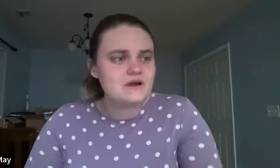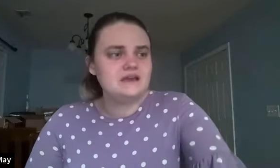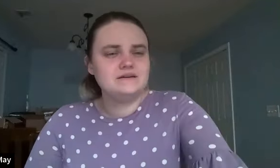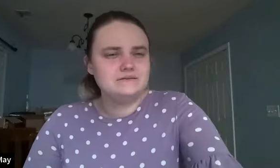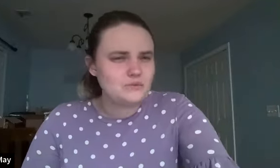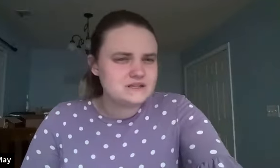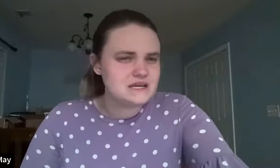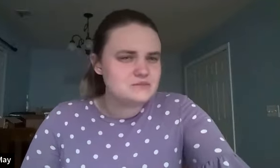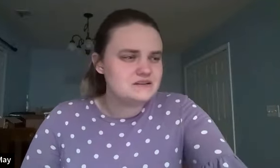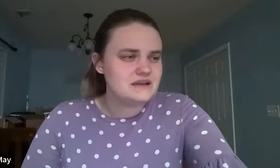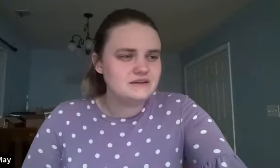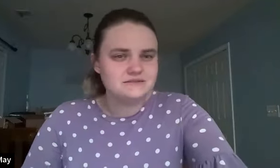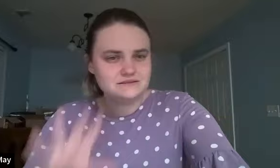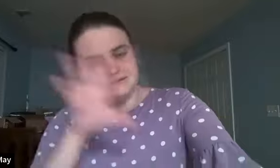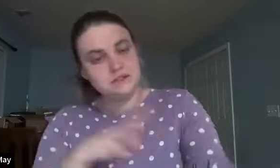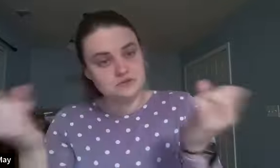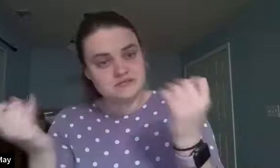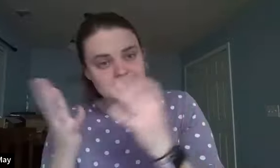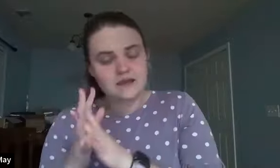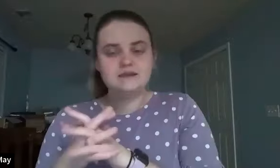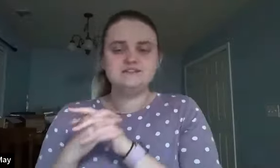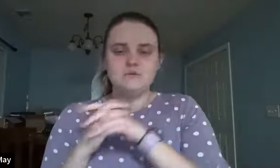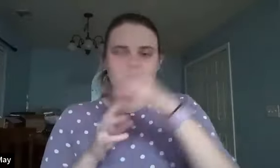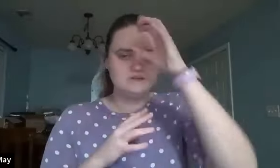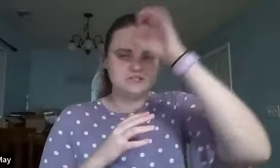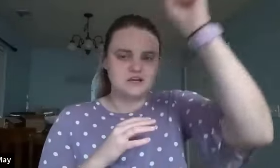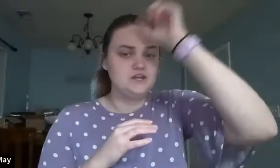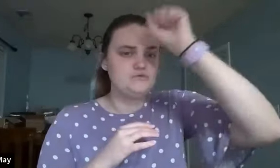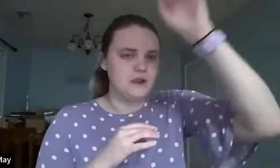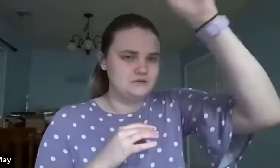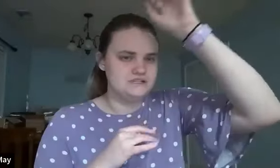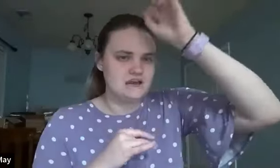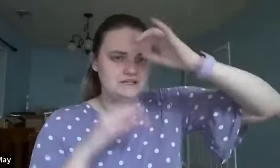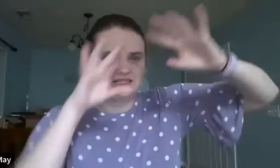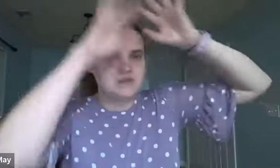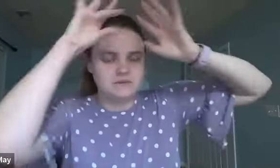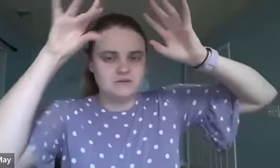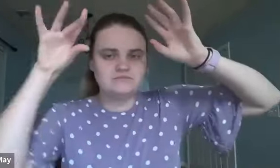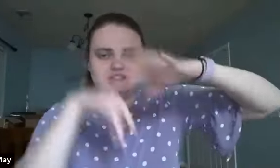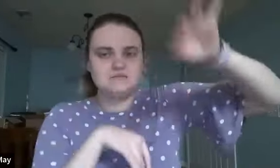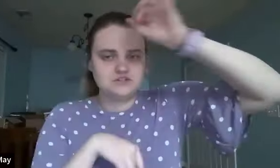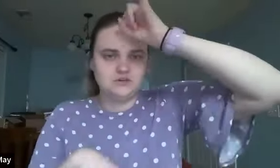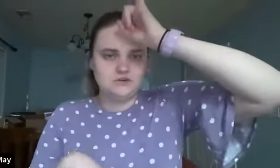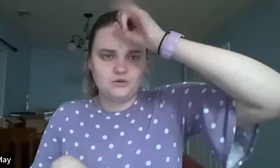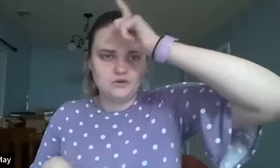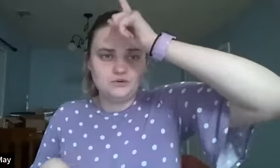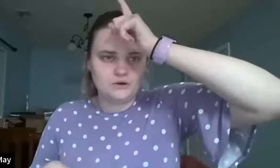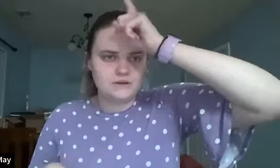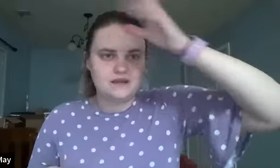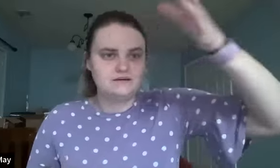like wasn't able to like use the sign. So I'll double check. I know rhino does have one. It's something up here, similar to unicorn in my mind.